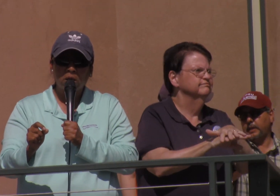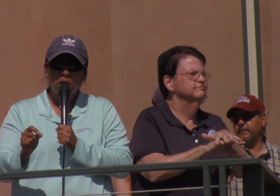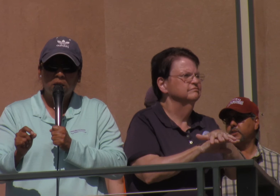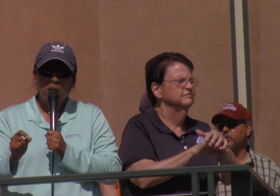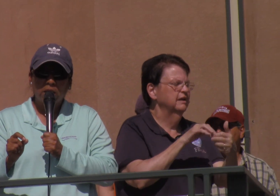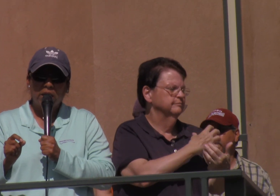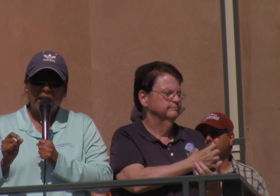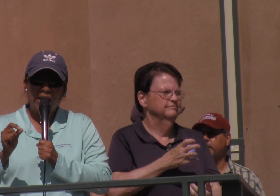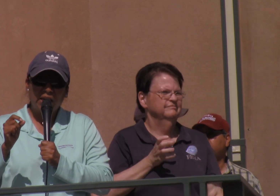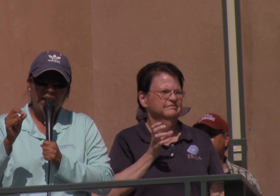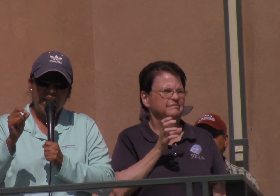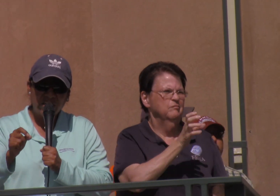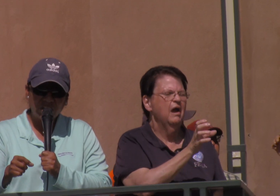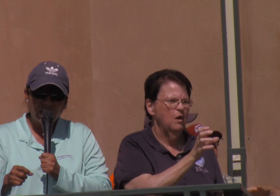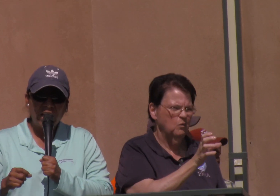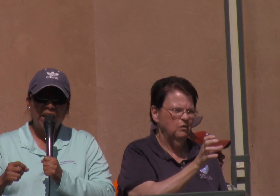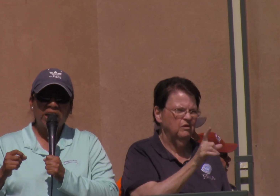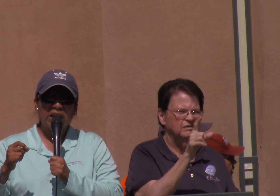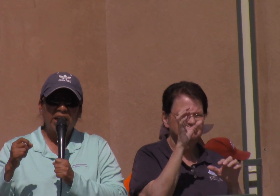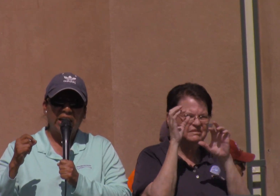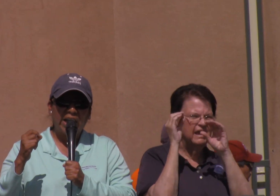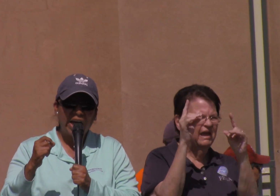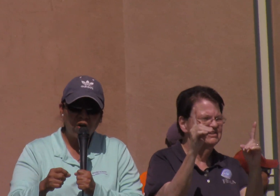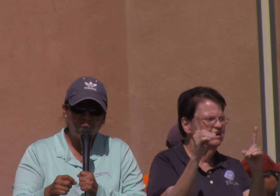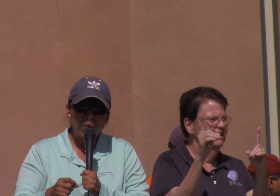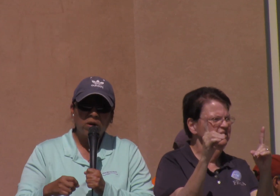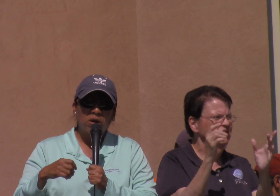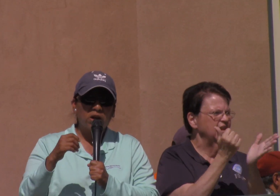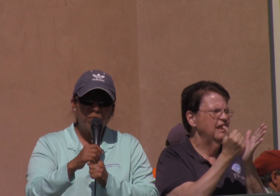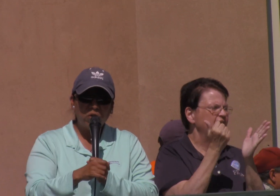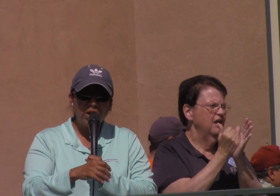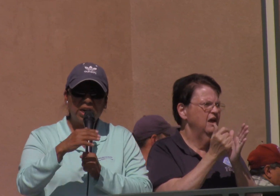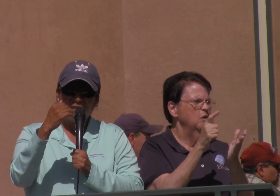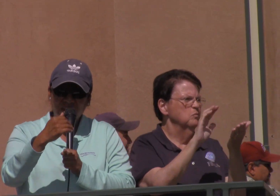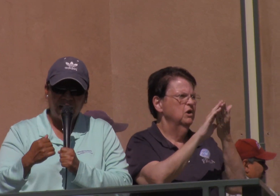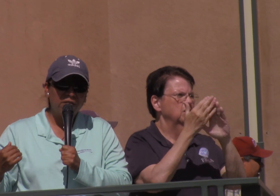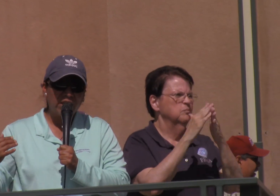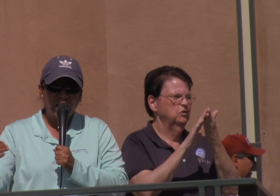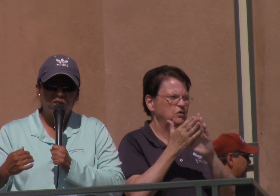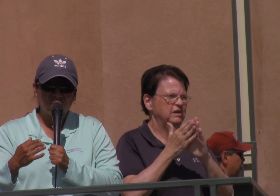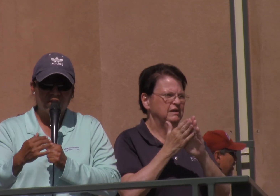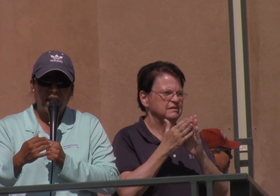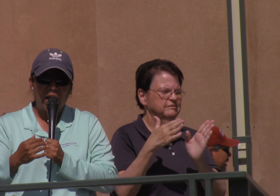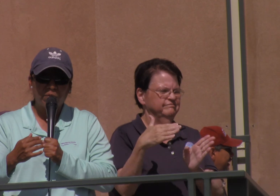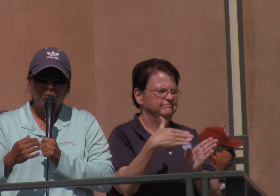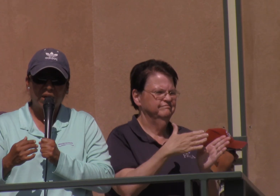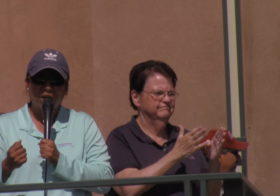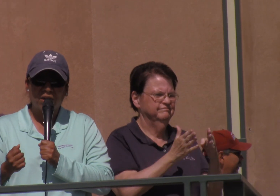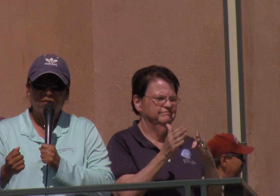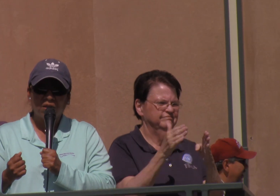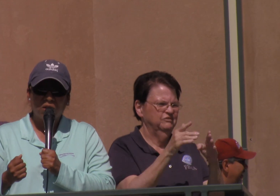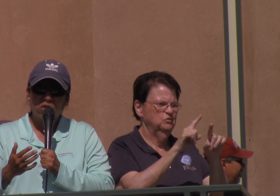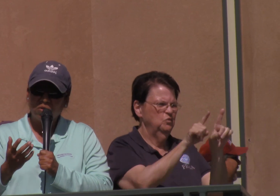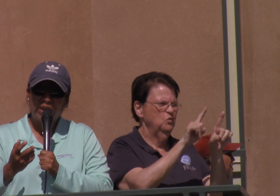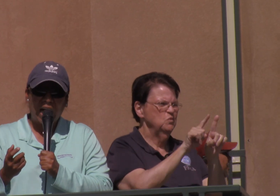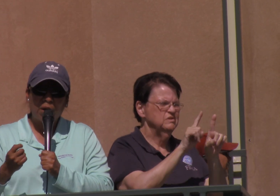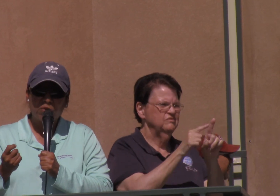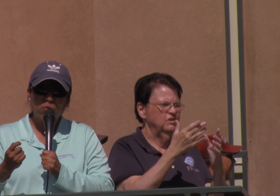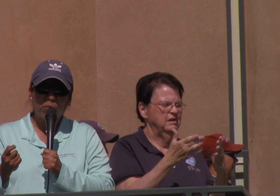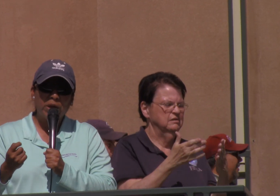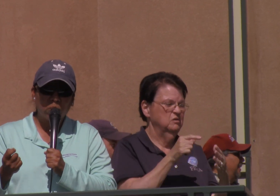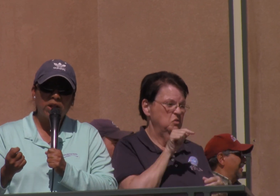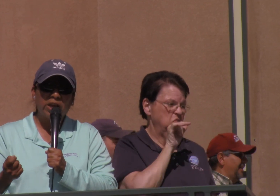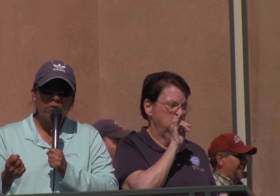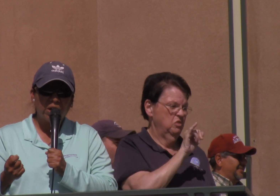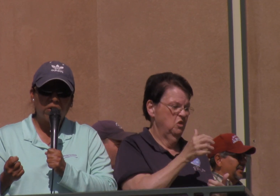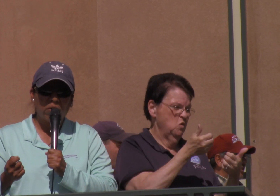empower and educate and help communities navigate those gaps? Because those gaps